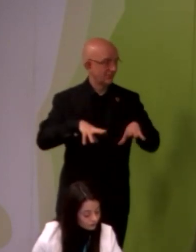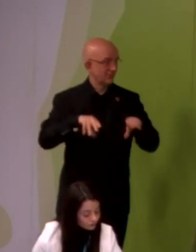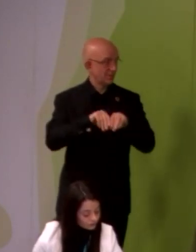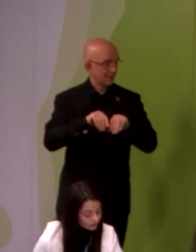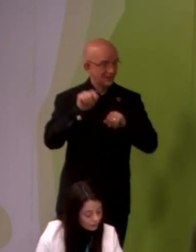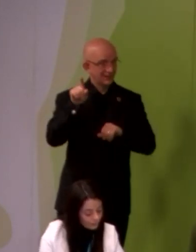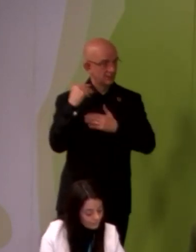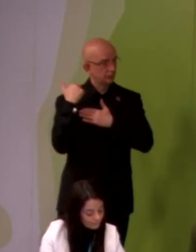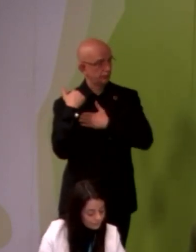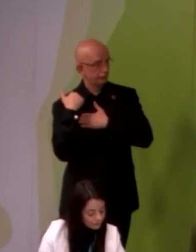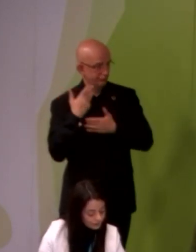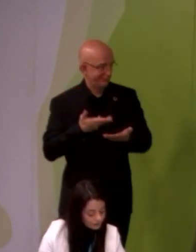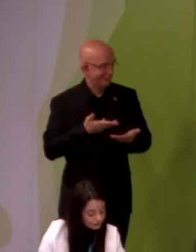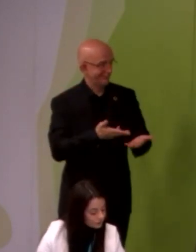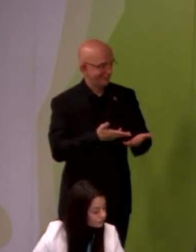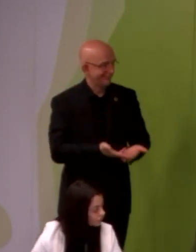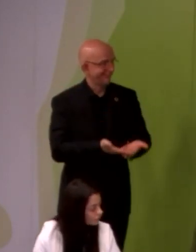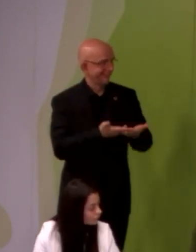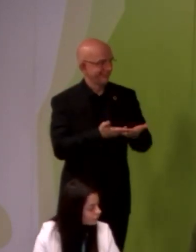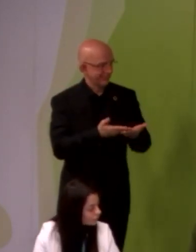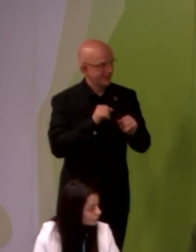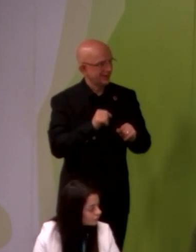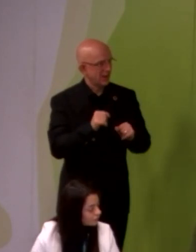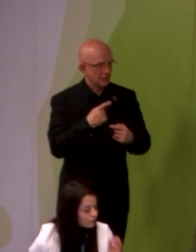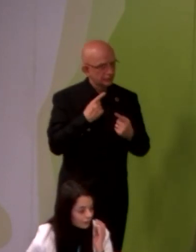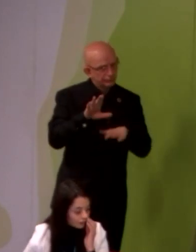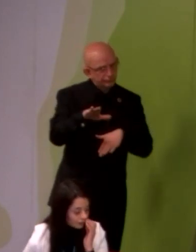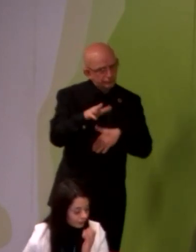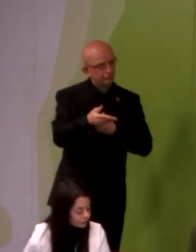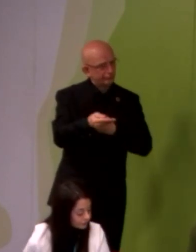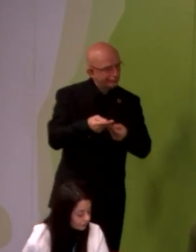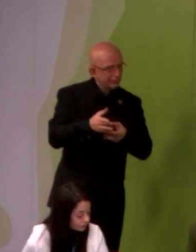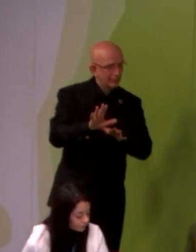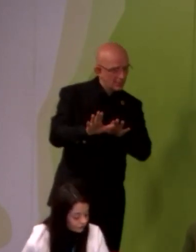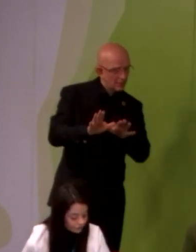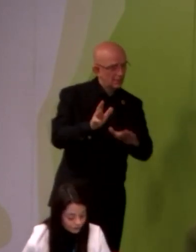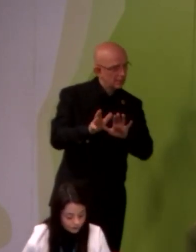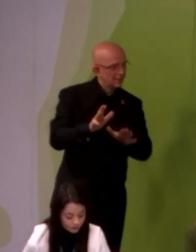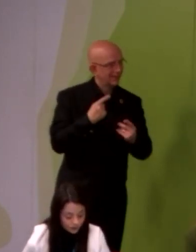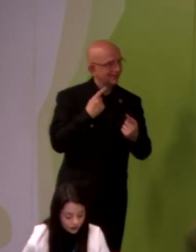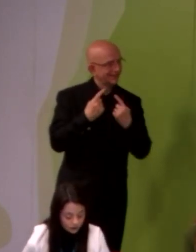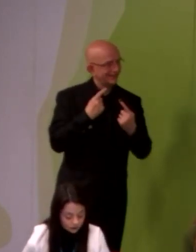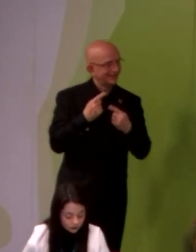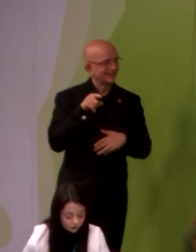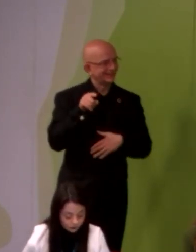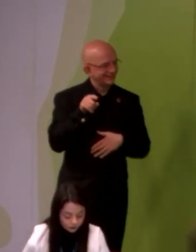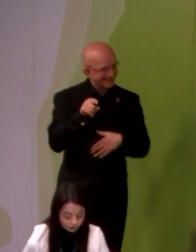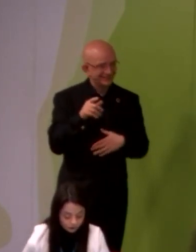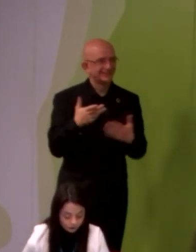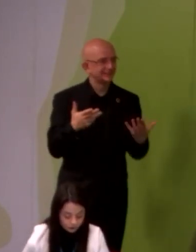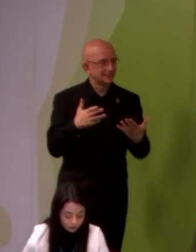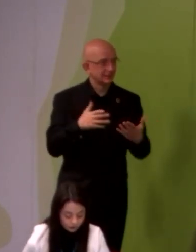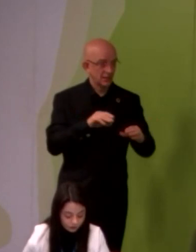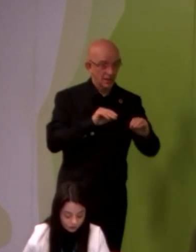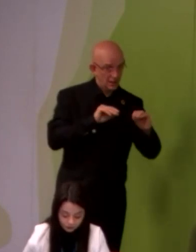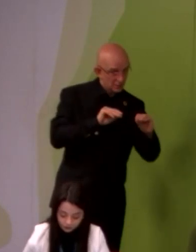discuss that they need to compromise with this. So, they need to make the compromise between education and food.